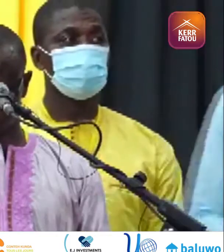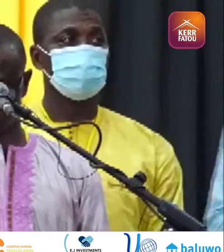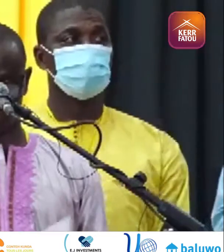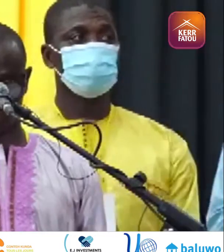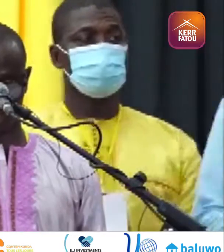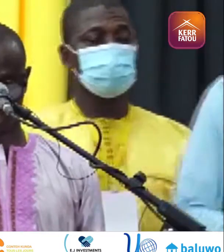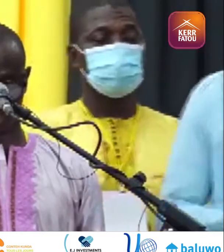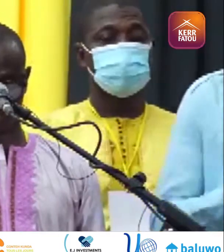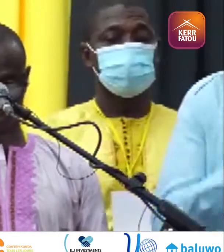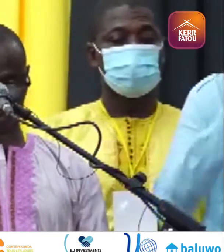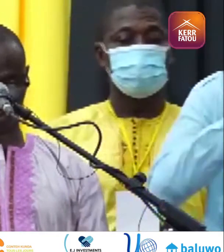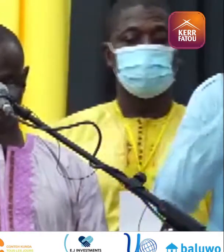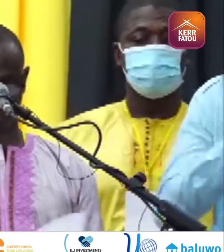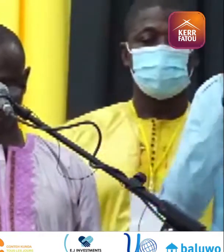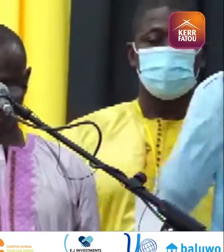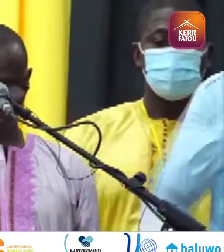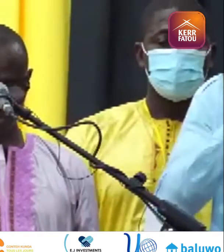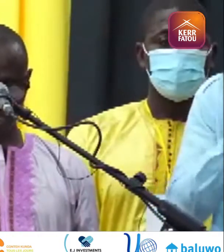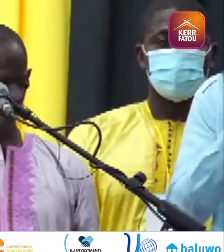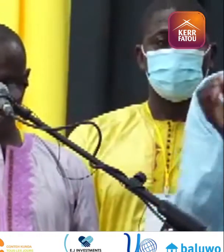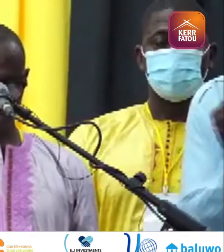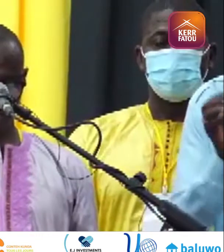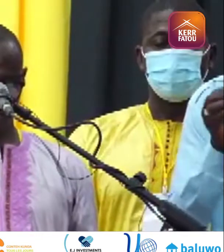in subsection 1,